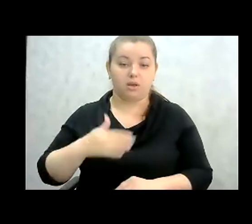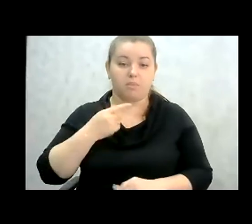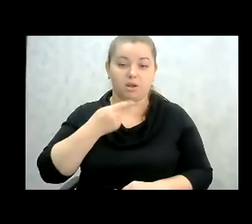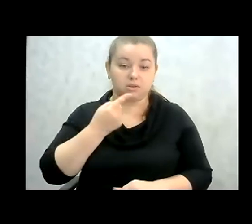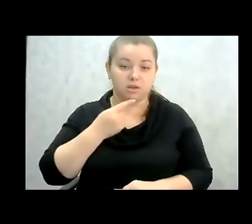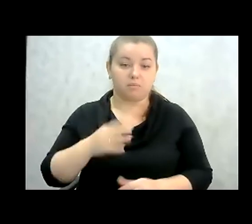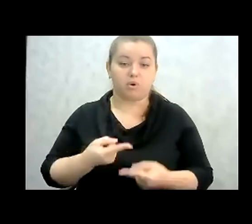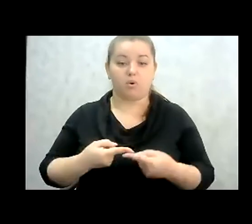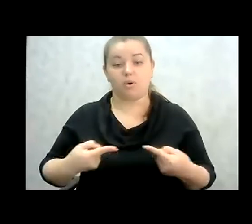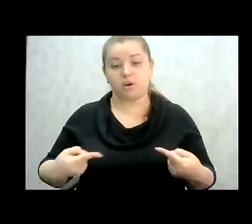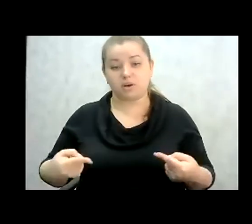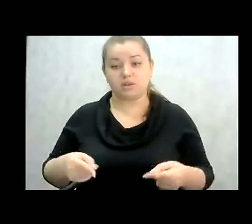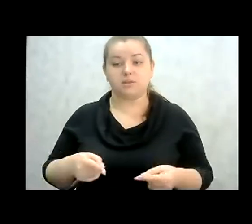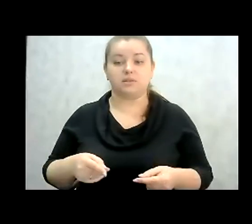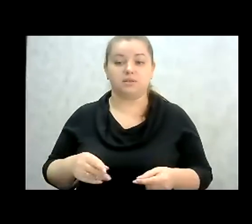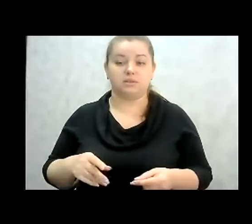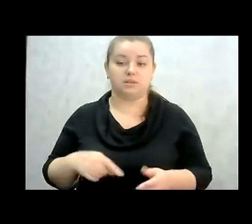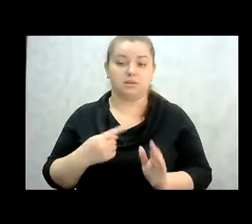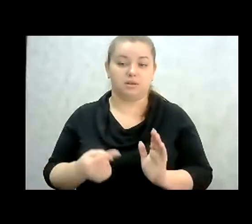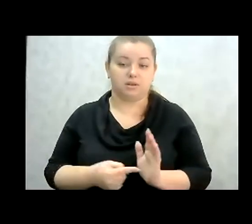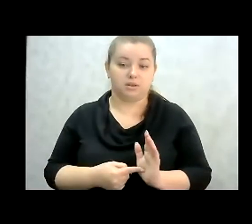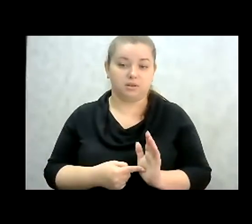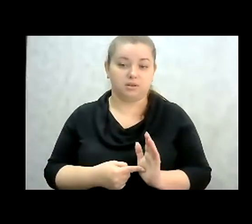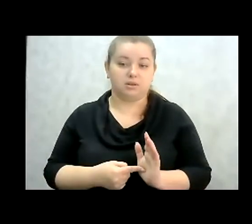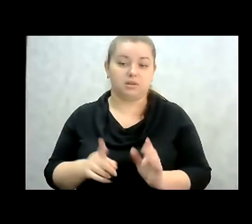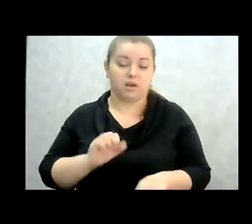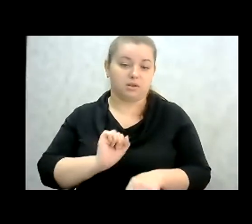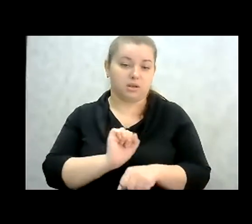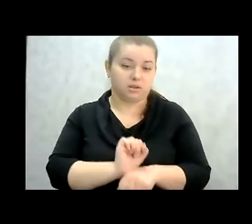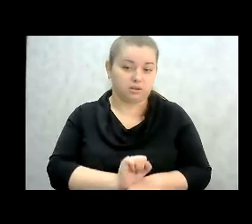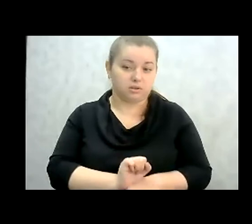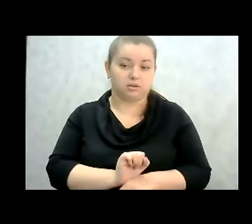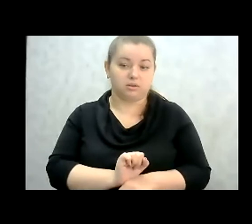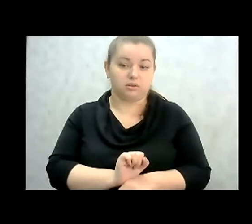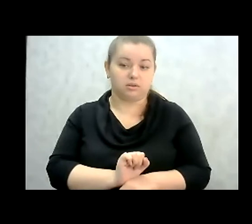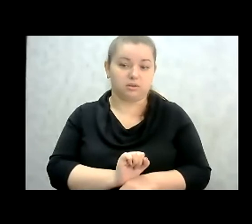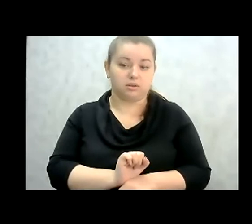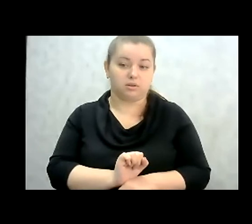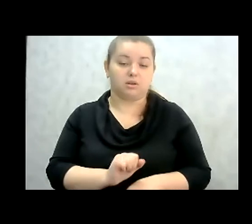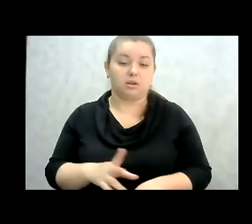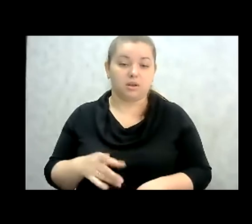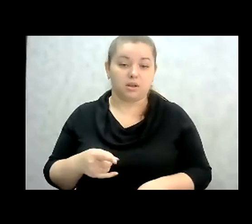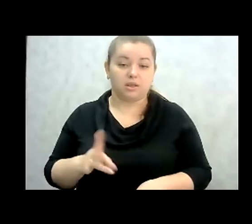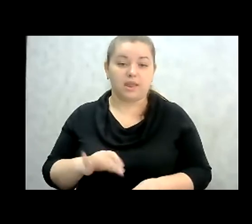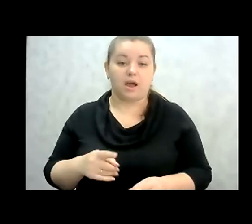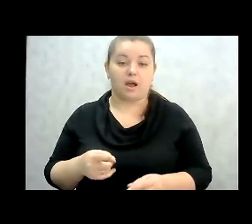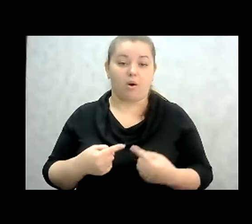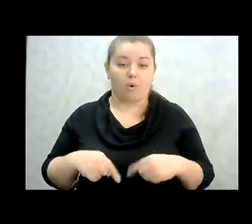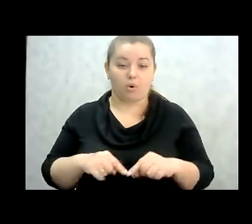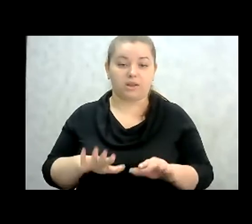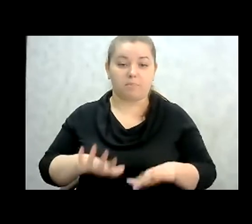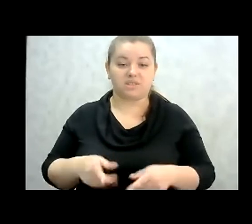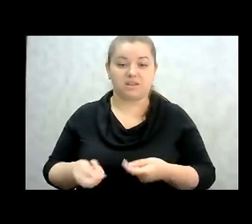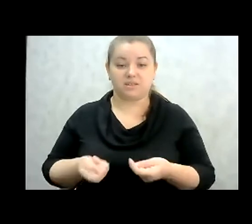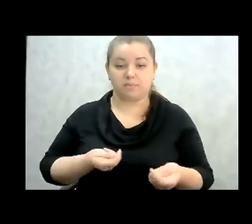Other speakers have addressed many technical issues.